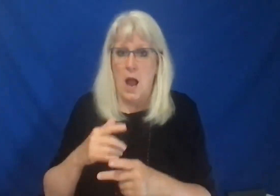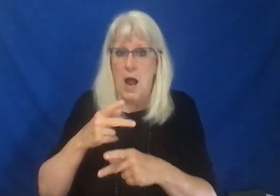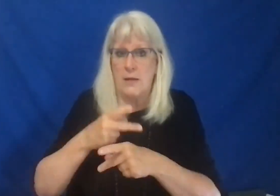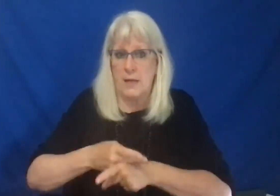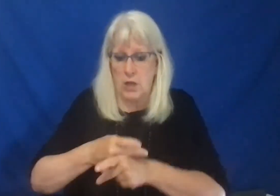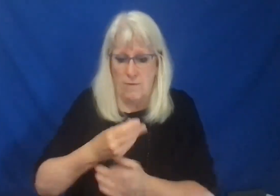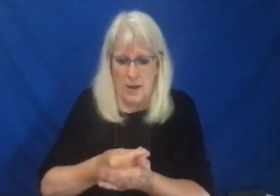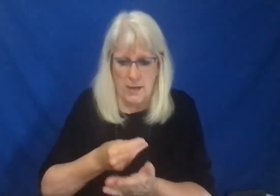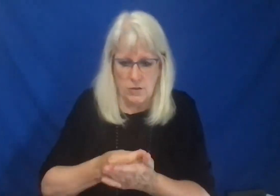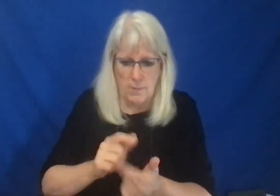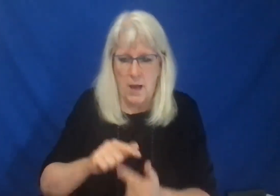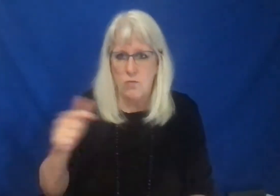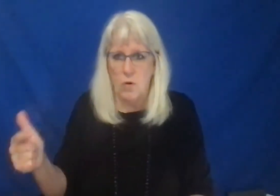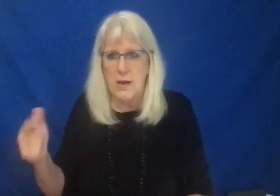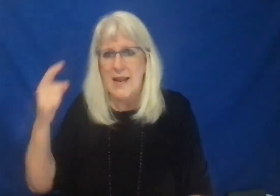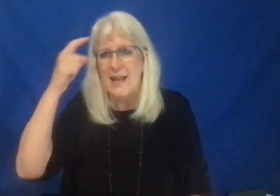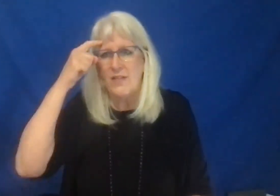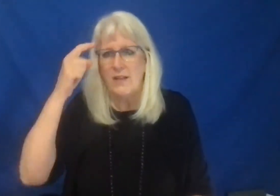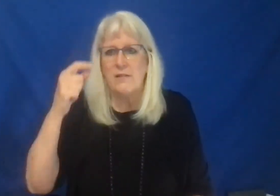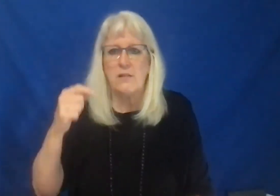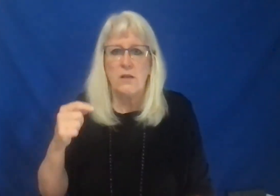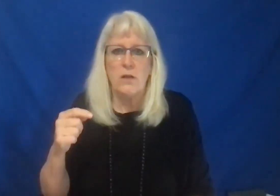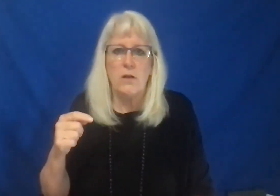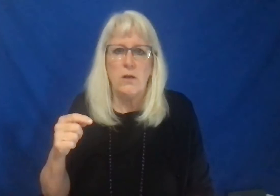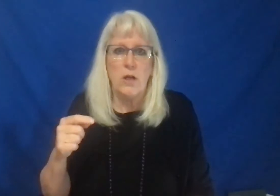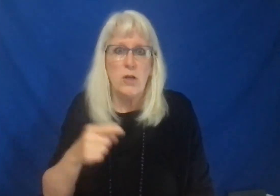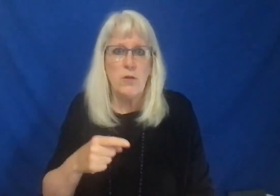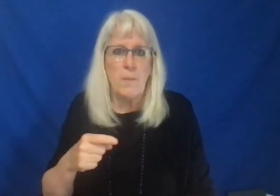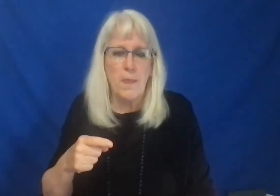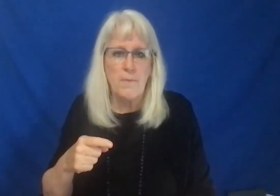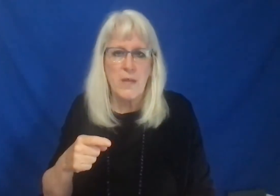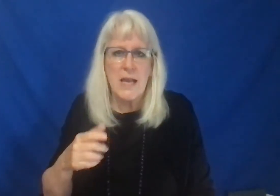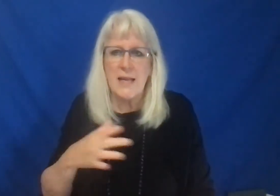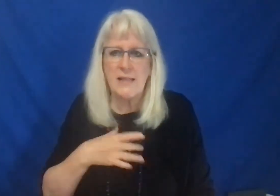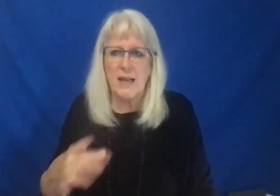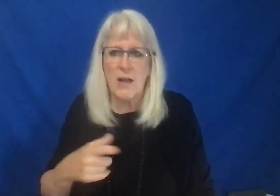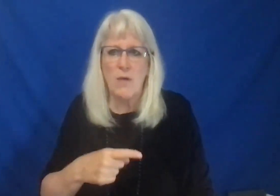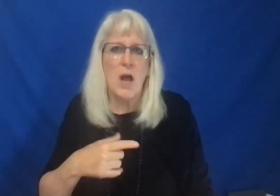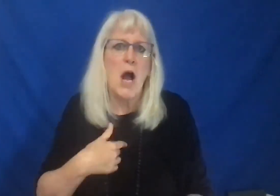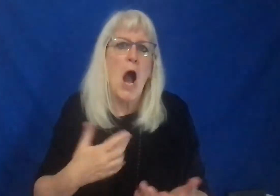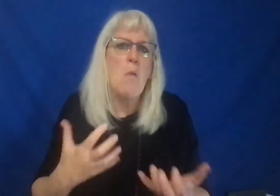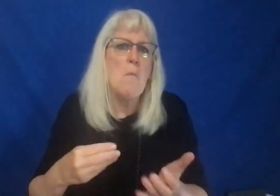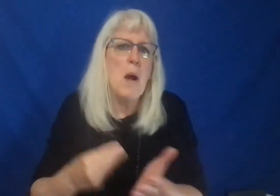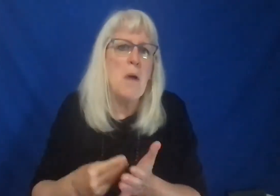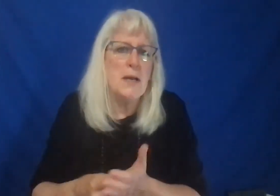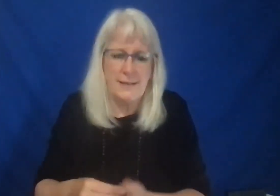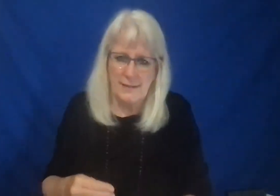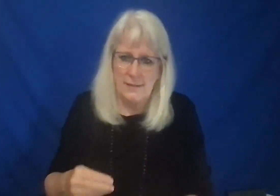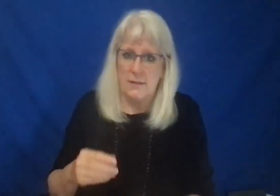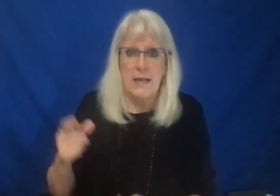he really thinks it sucks to be the one who's like, you owe me money. And that makes him feel bad. And then he does the driving, and I'm the DJ